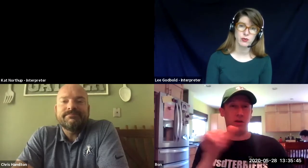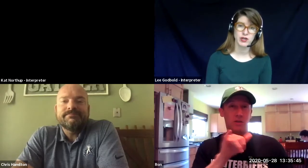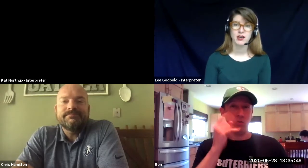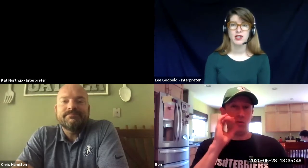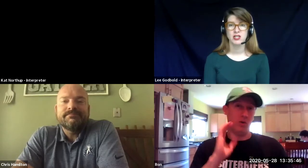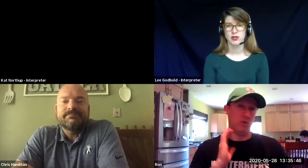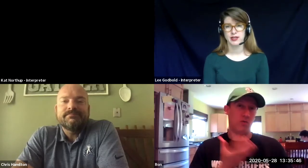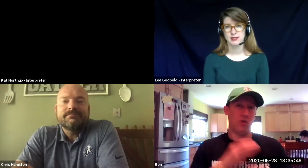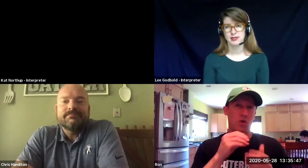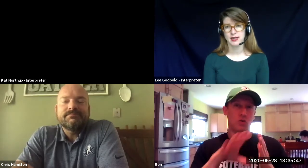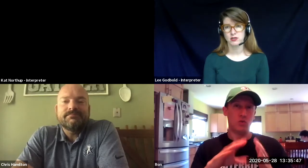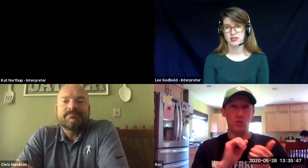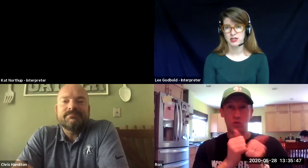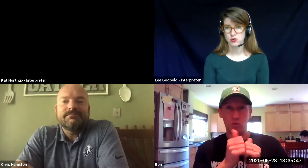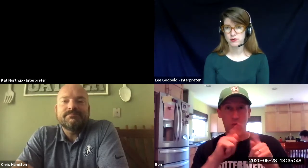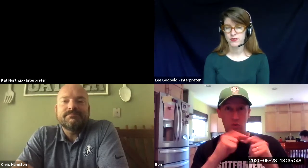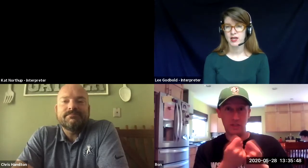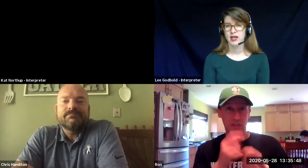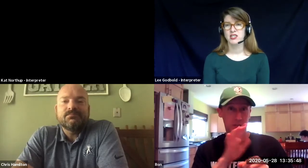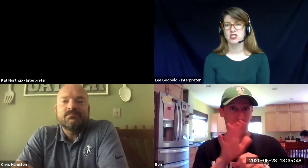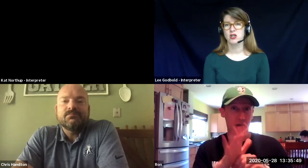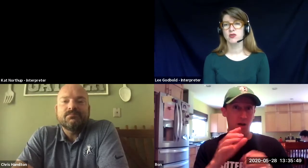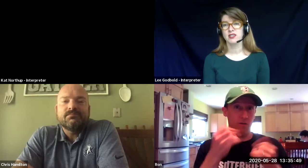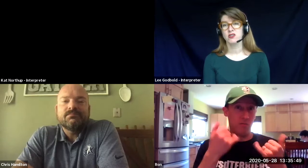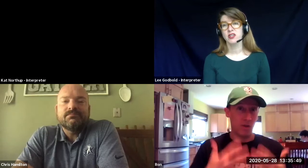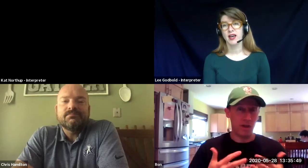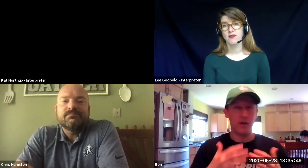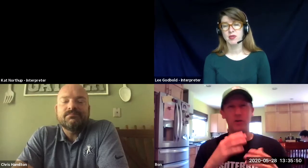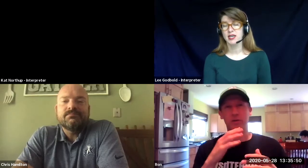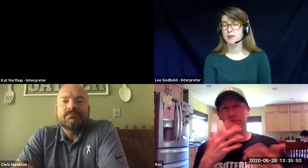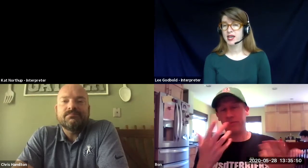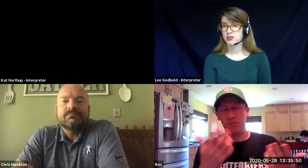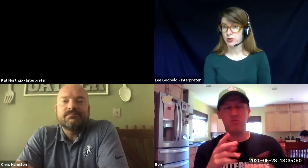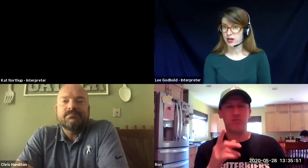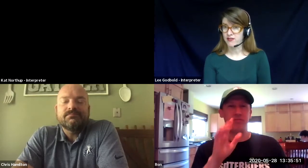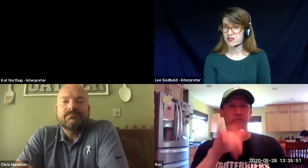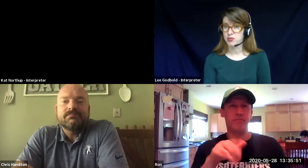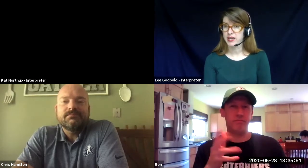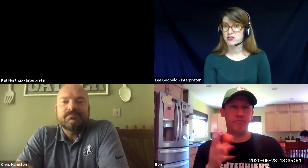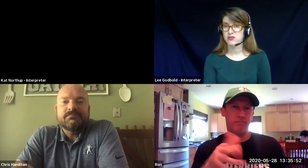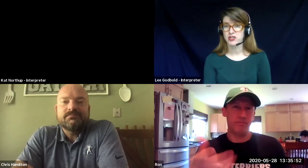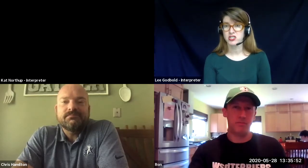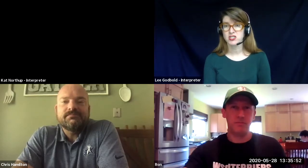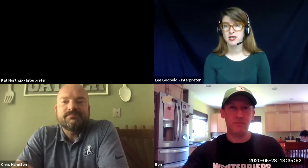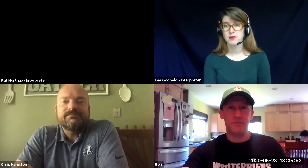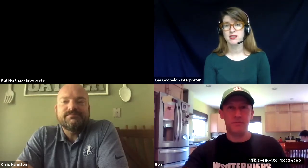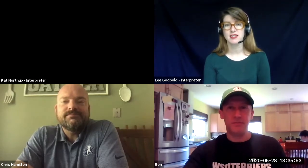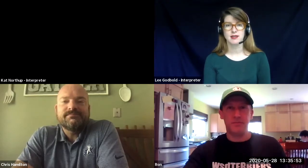week, doing like a staggered schedule. And so that could have a big impact. Are we going to have enough players for each team and things like